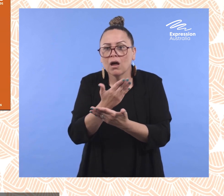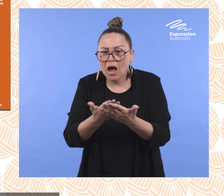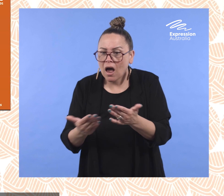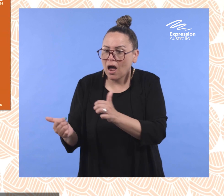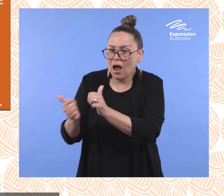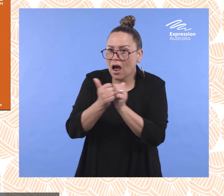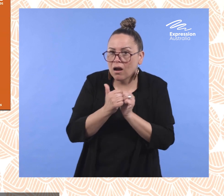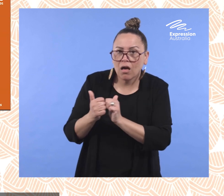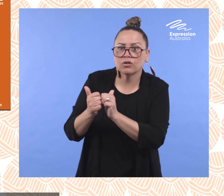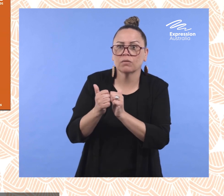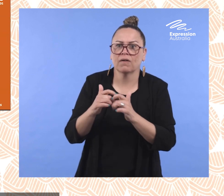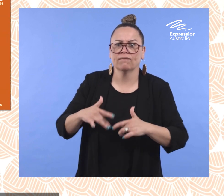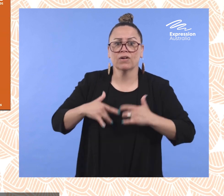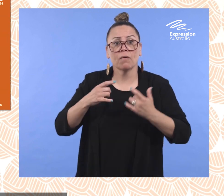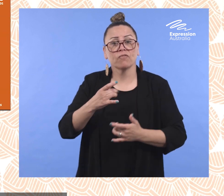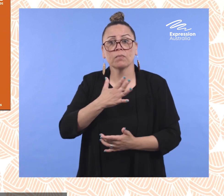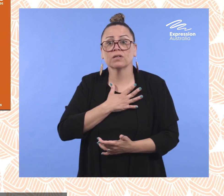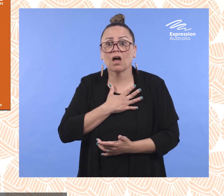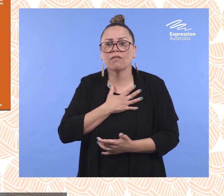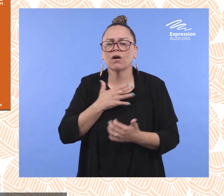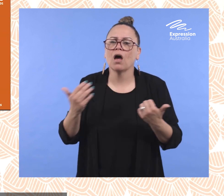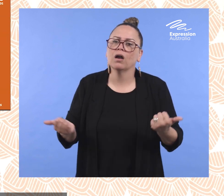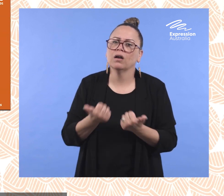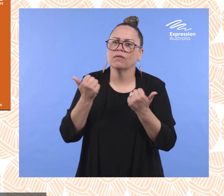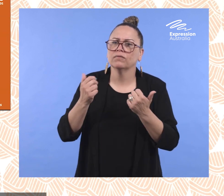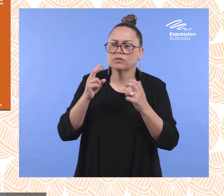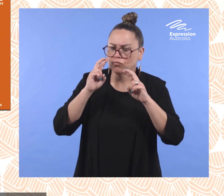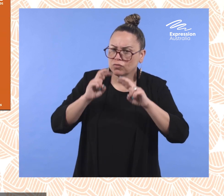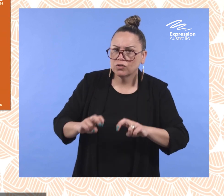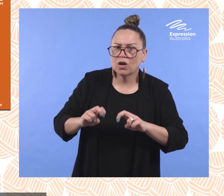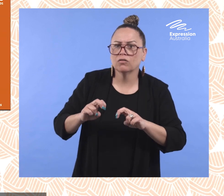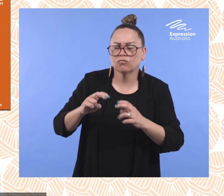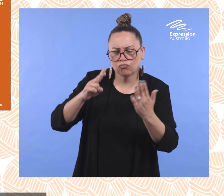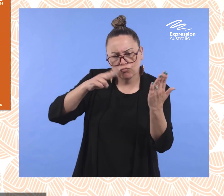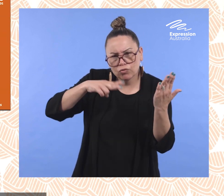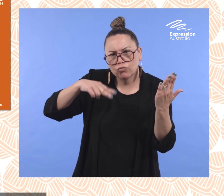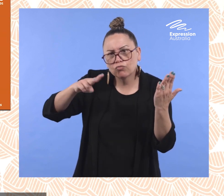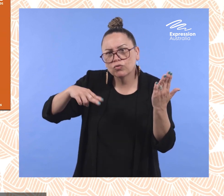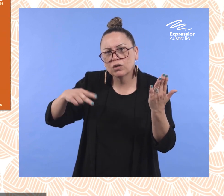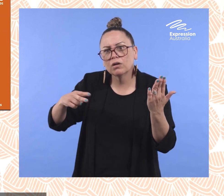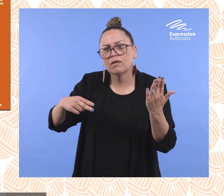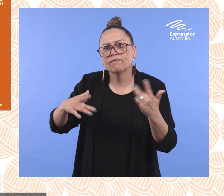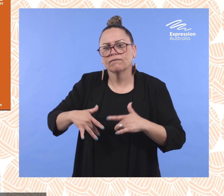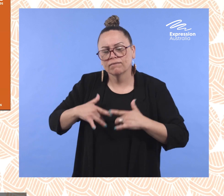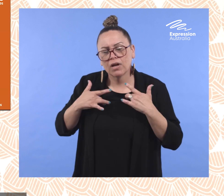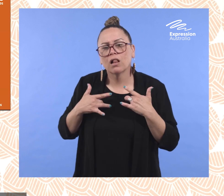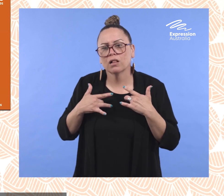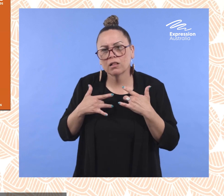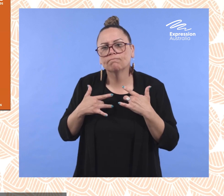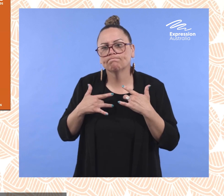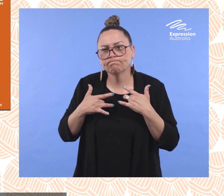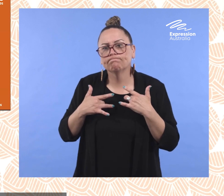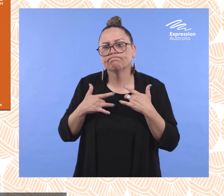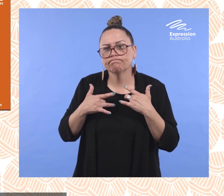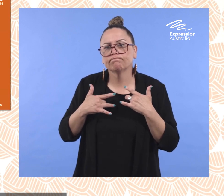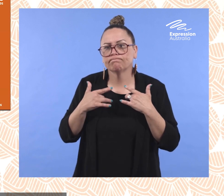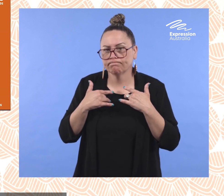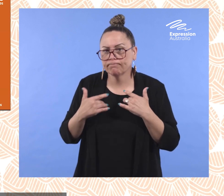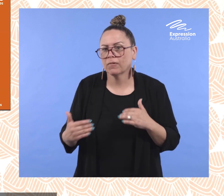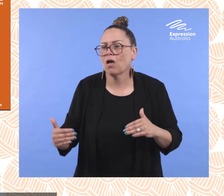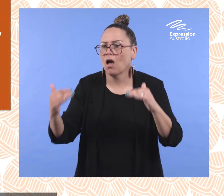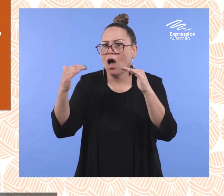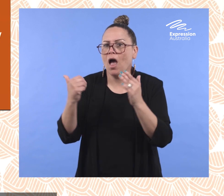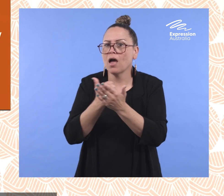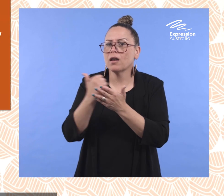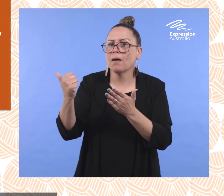And so I feel for myself, I've done enough research to feel that, as I said, the majority of